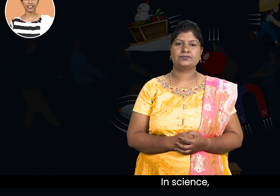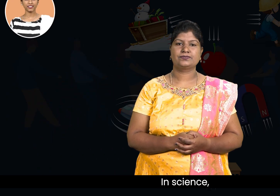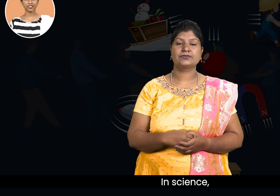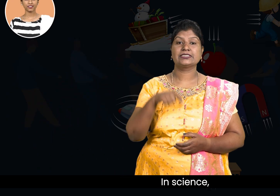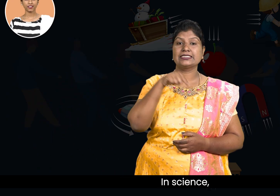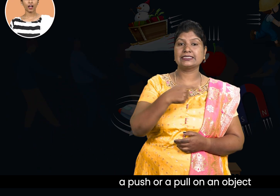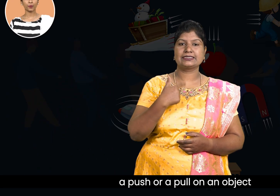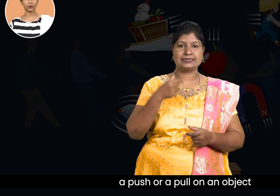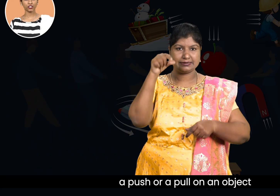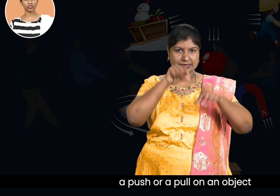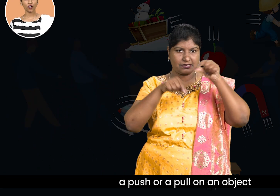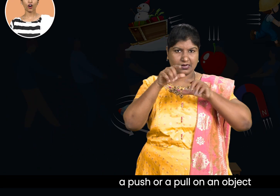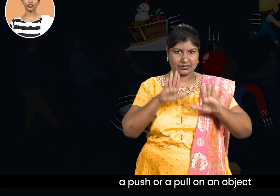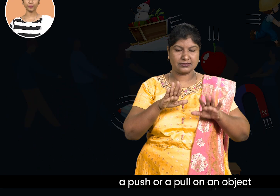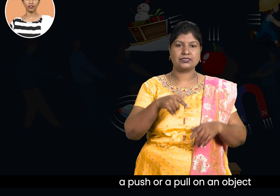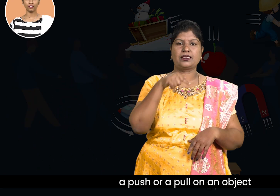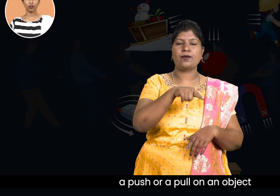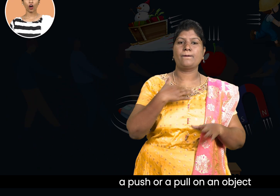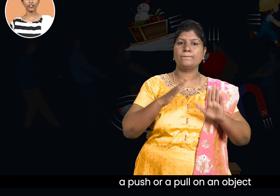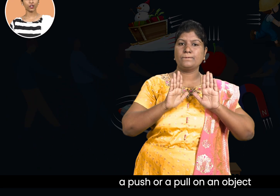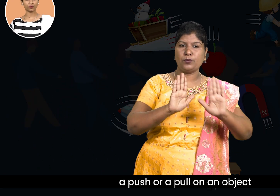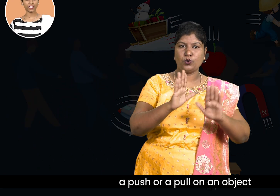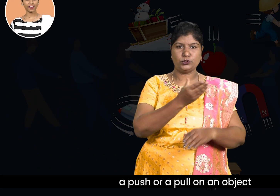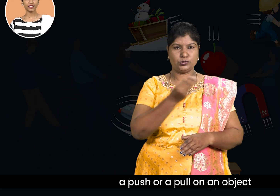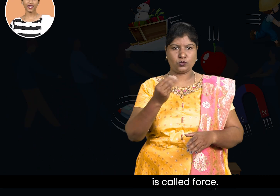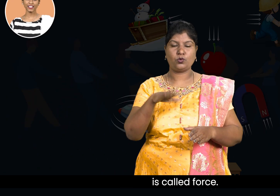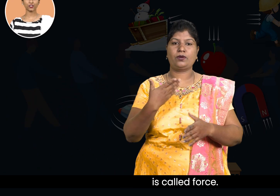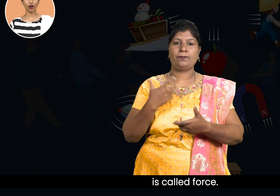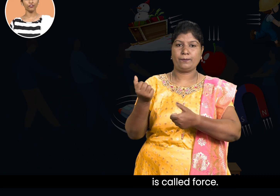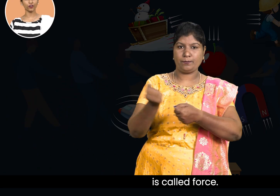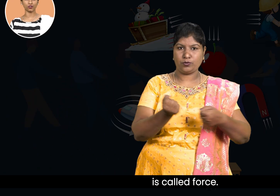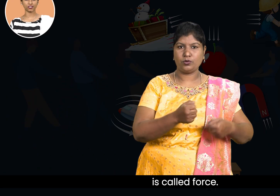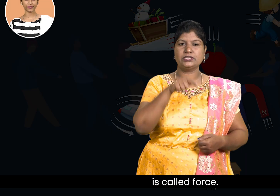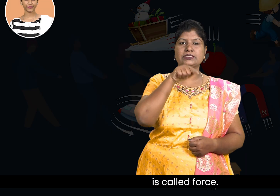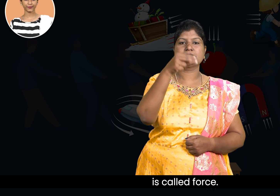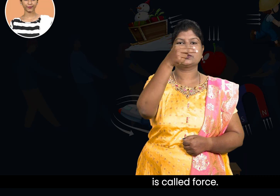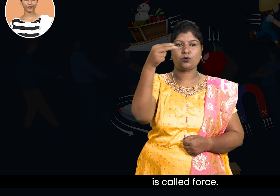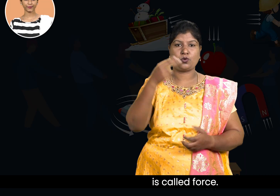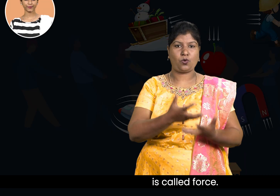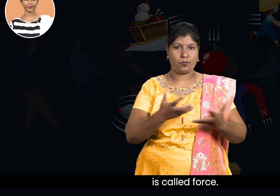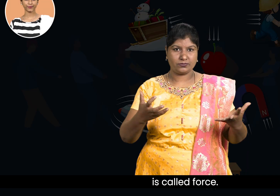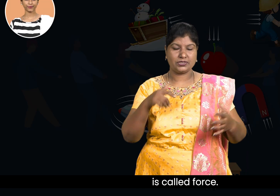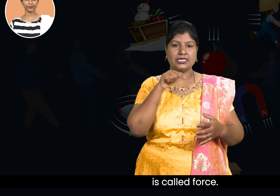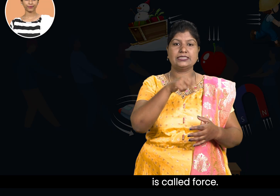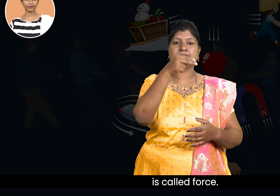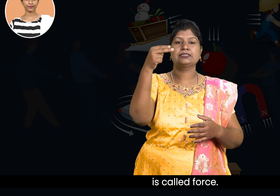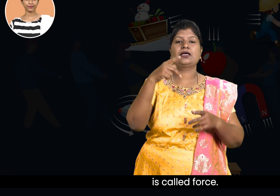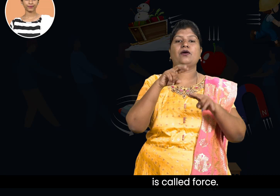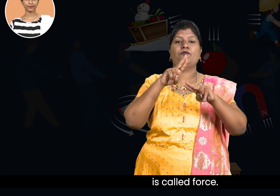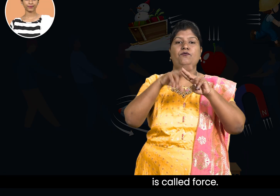In science, a push or a pull on an object is called force.